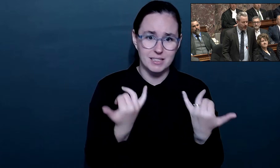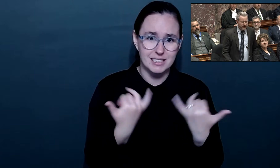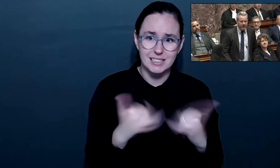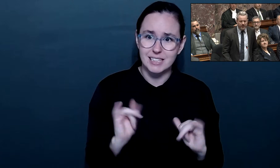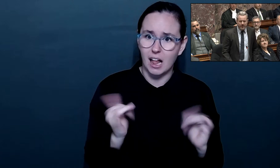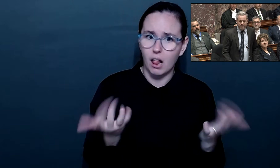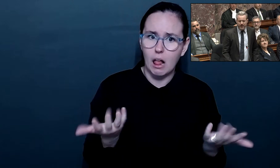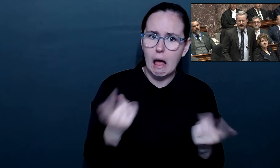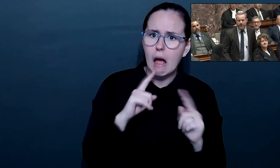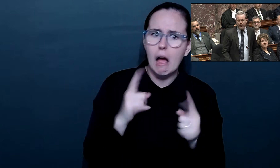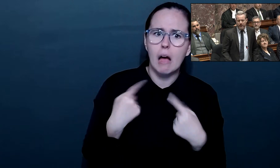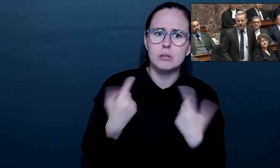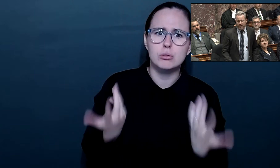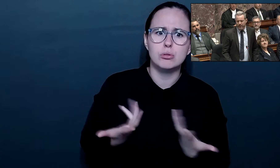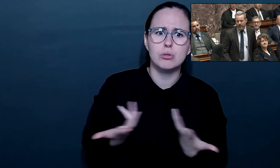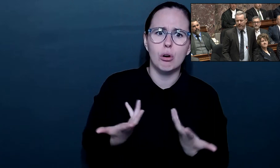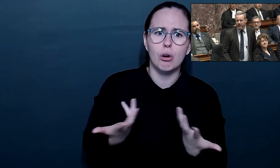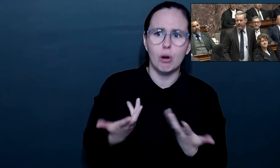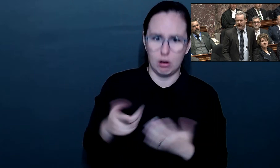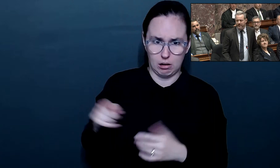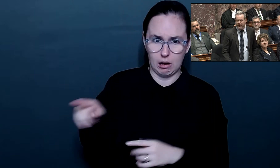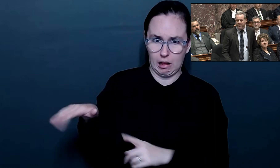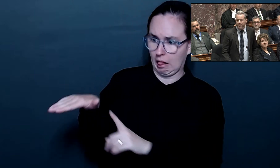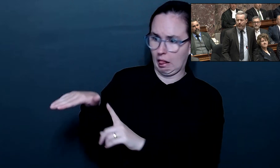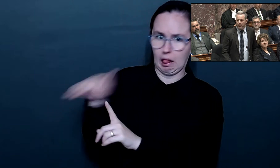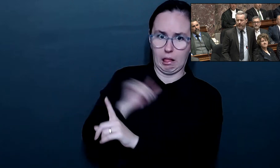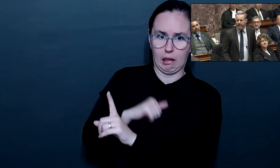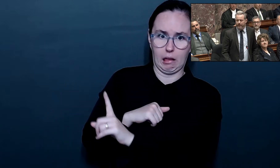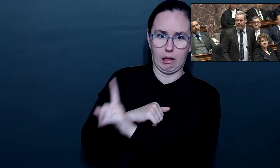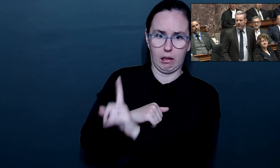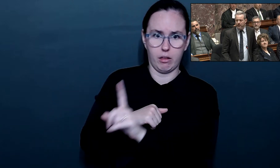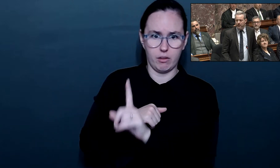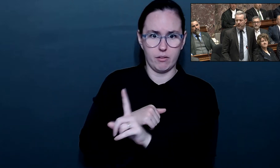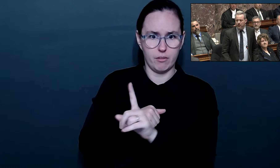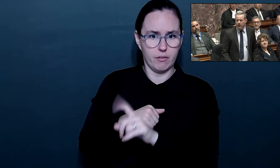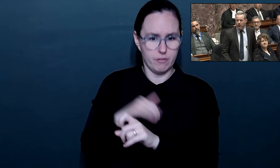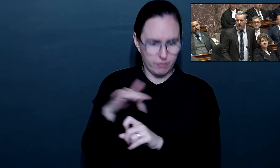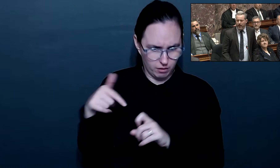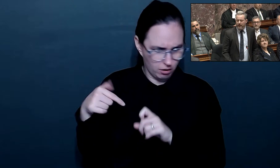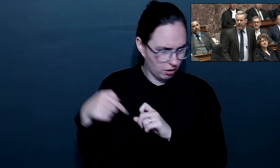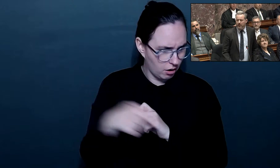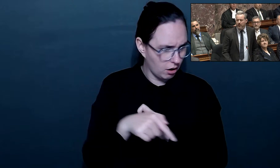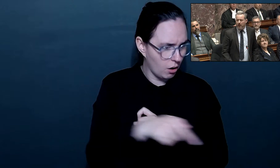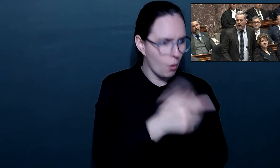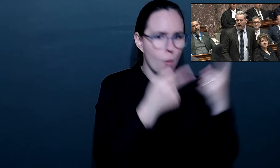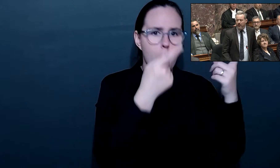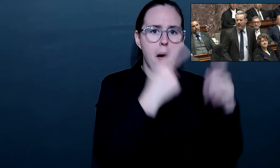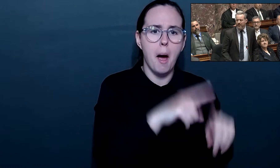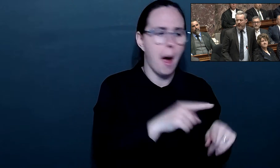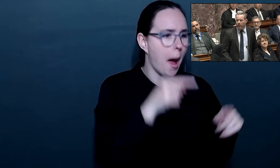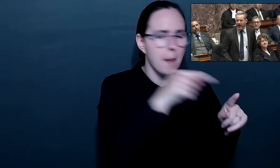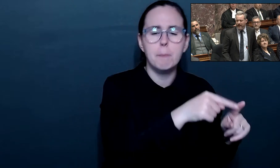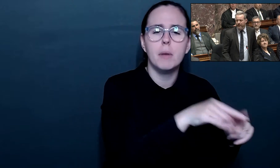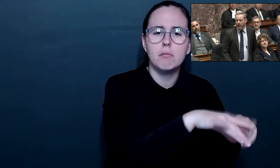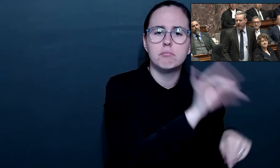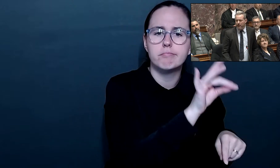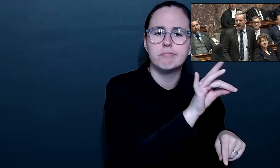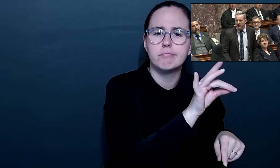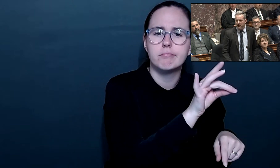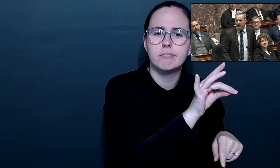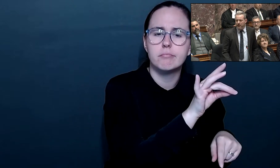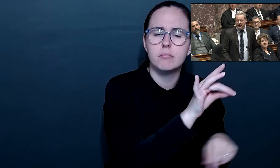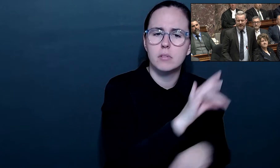My question to this minister, my question to the Premier is a very simple one. What are they waiting